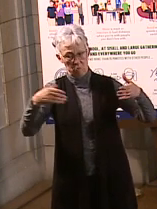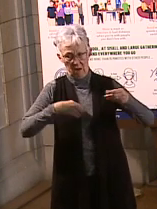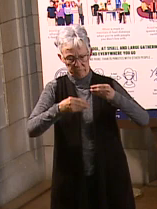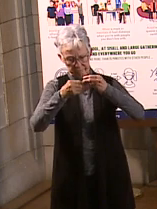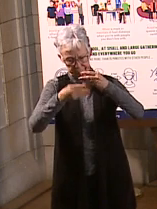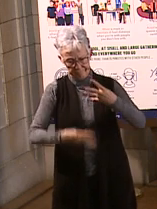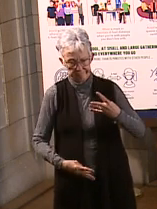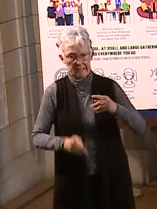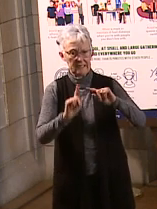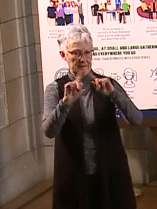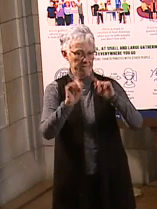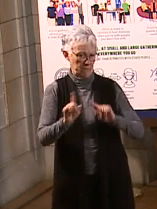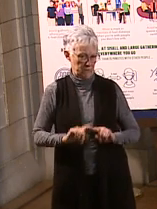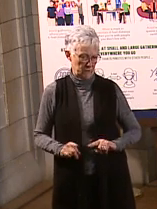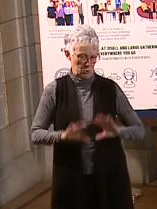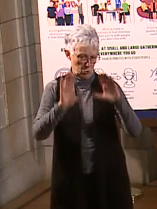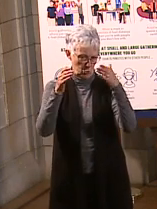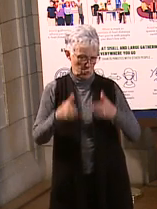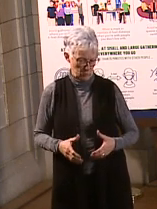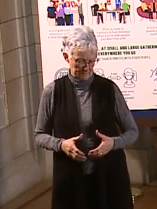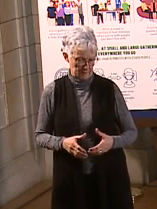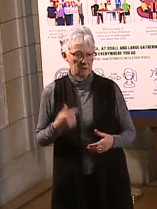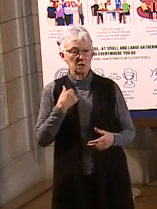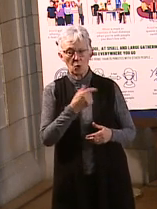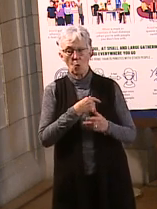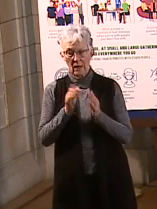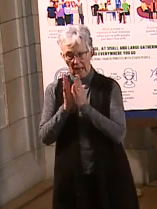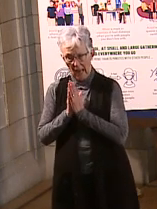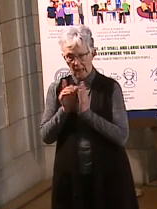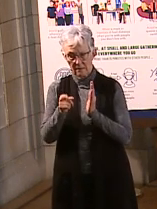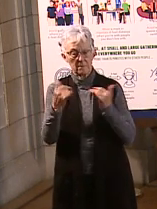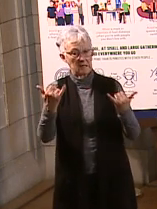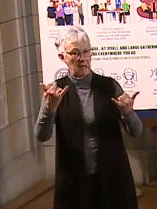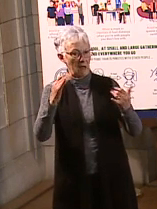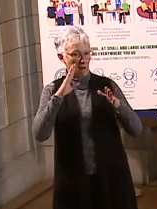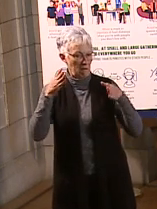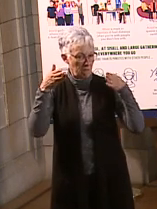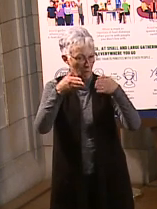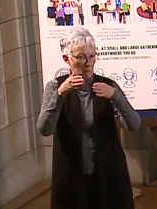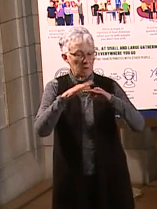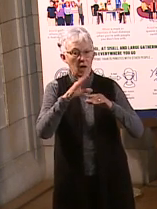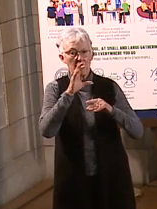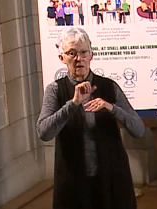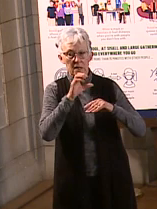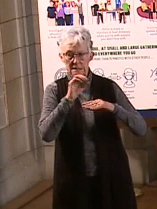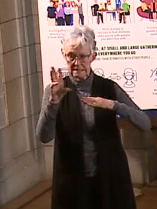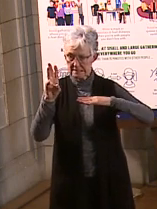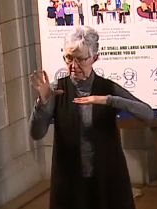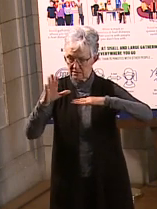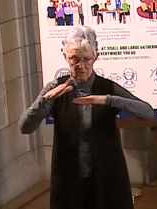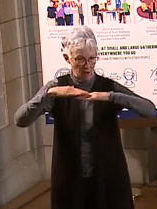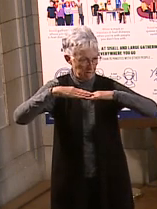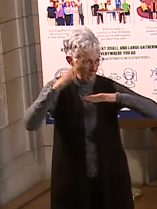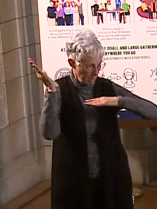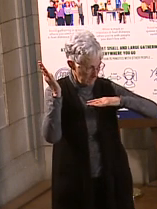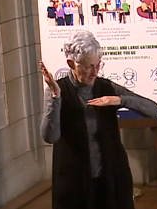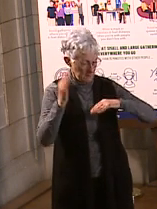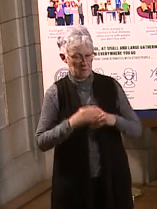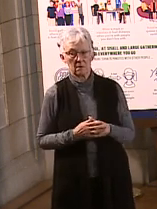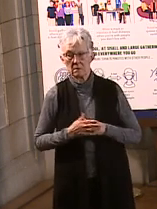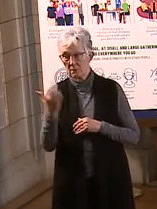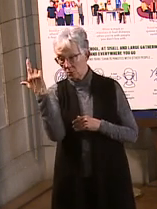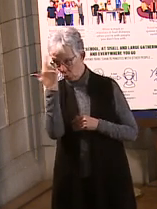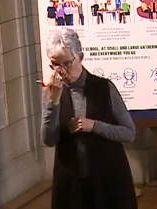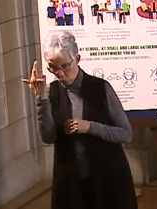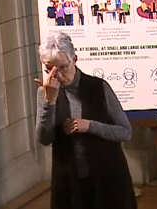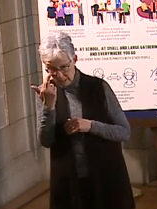focus 90% of their efforts around folks who are 65 years and older. The reason we're doing that is that 83% of